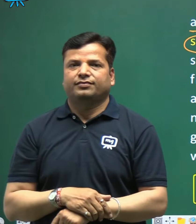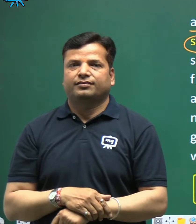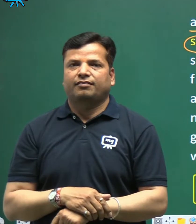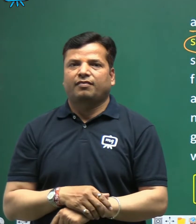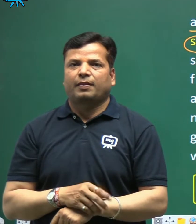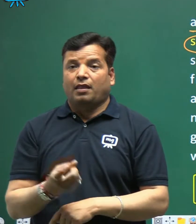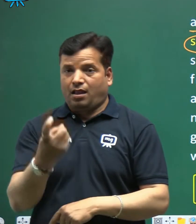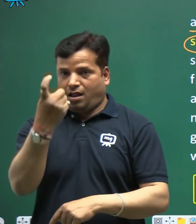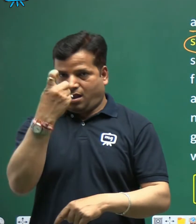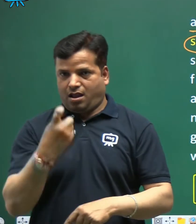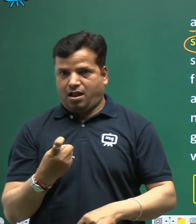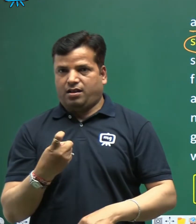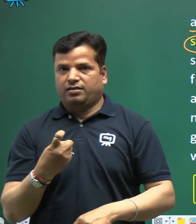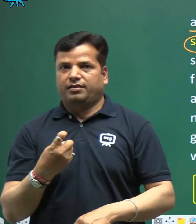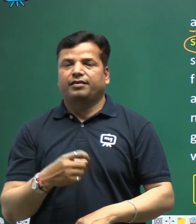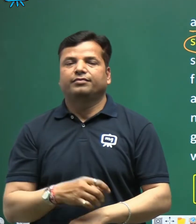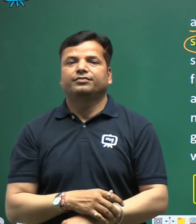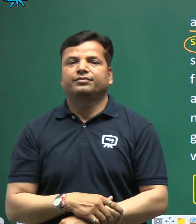except